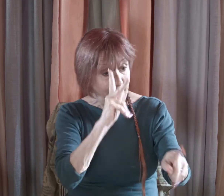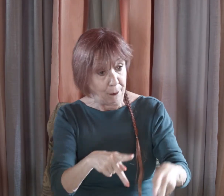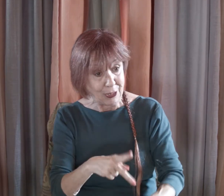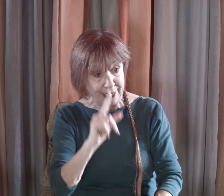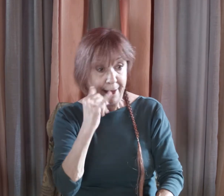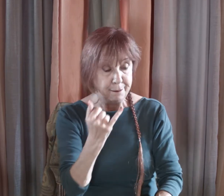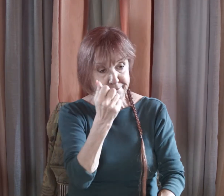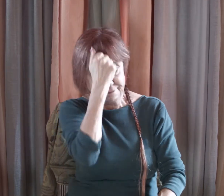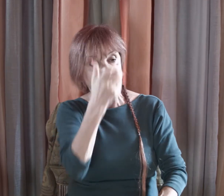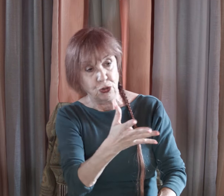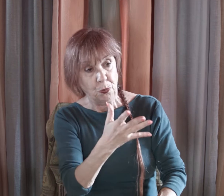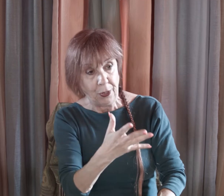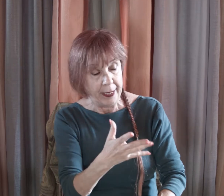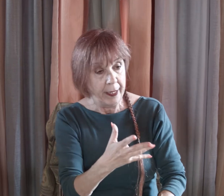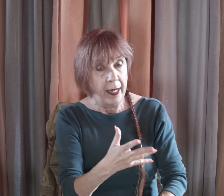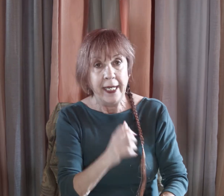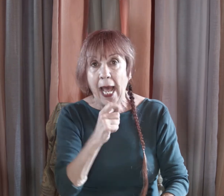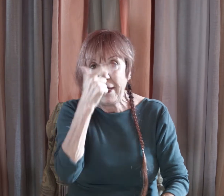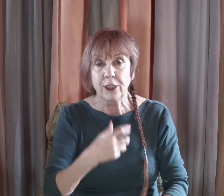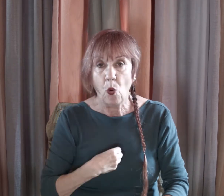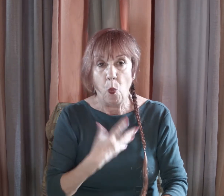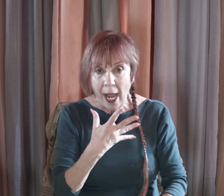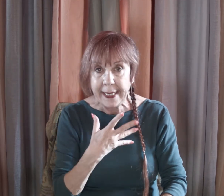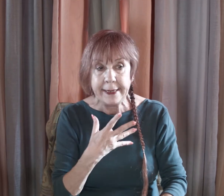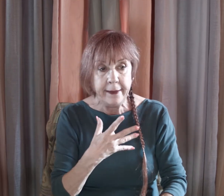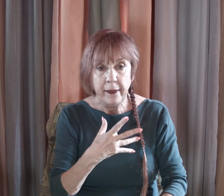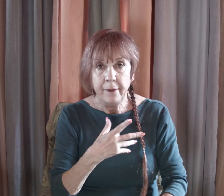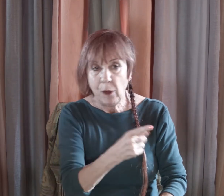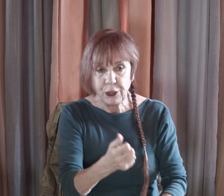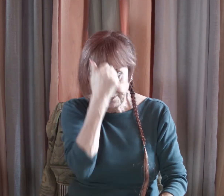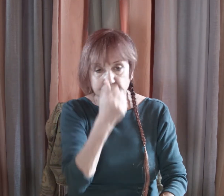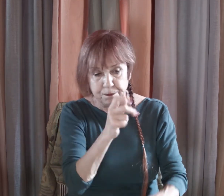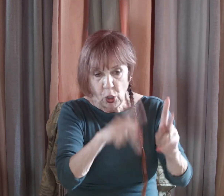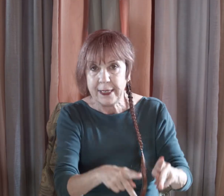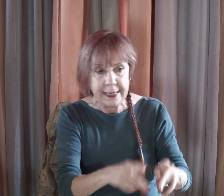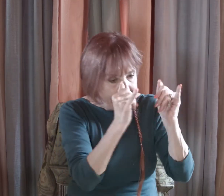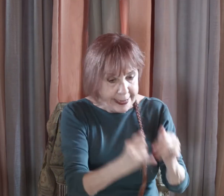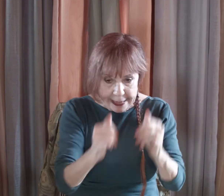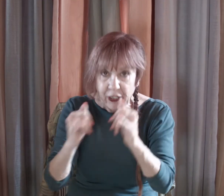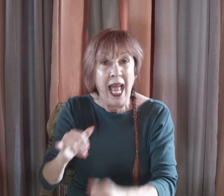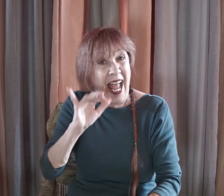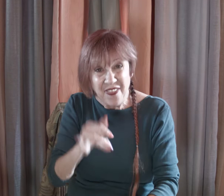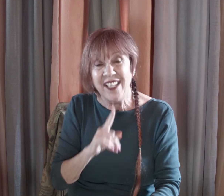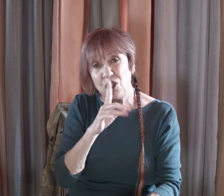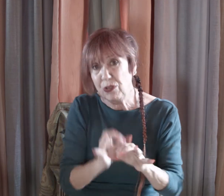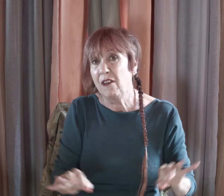an idiot, it was because they were an idiot, but not because they were white. And that's the real value of school desegregation. It's not